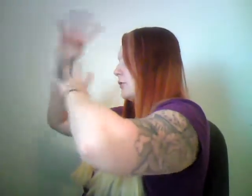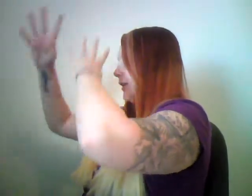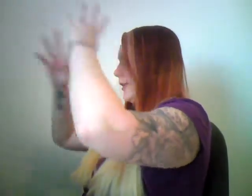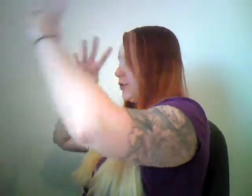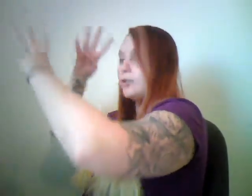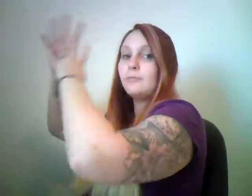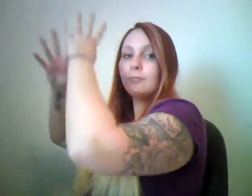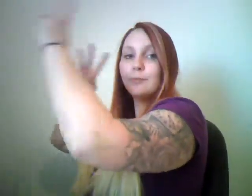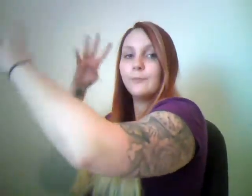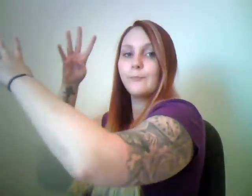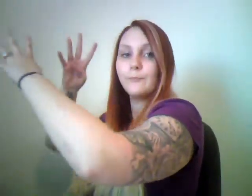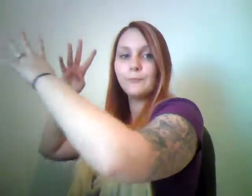Creation.